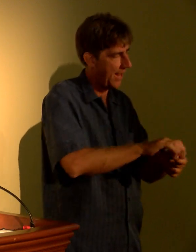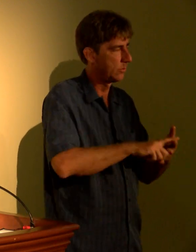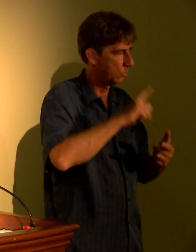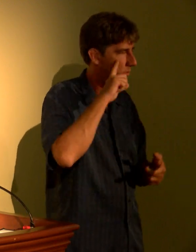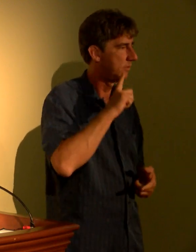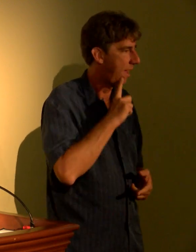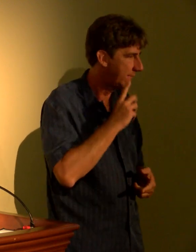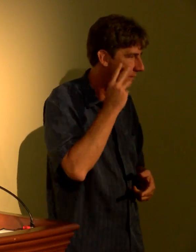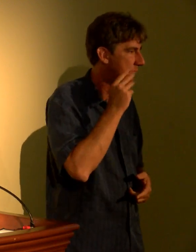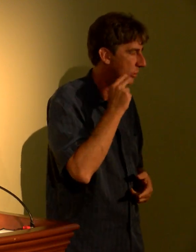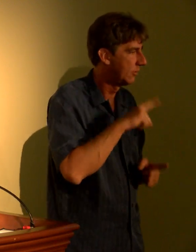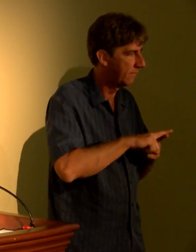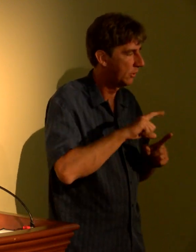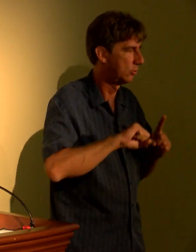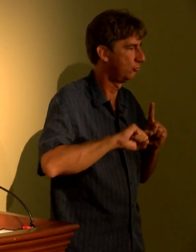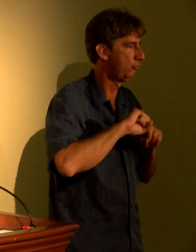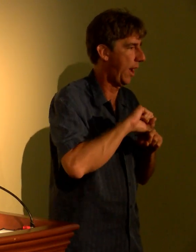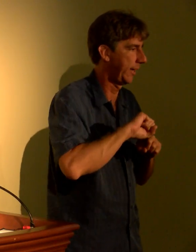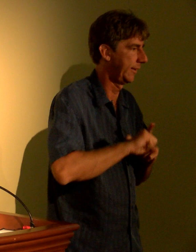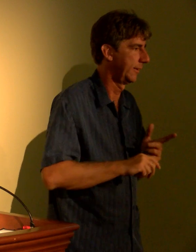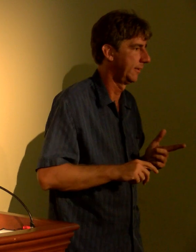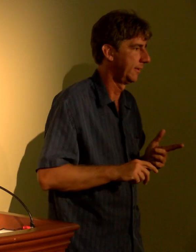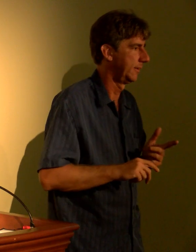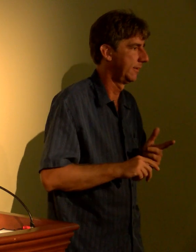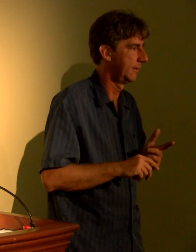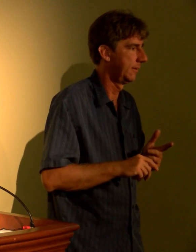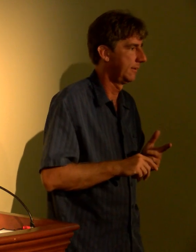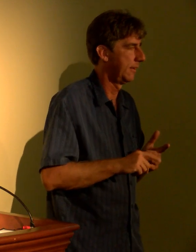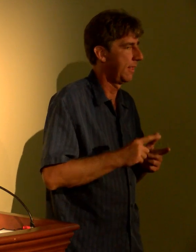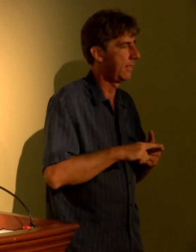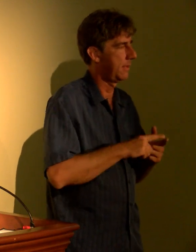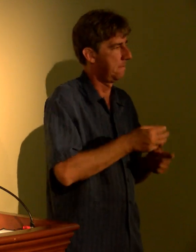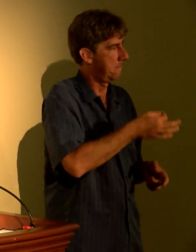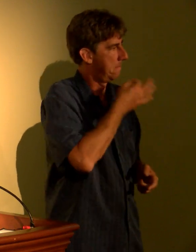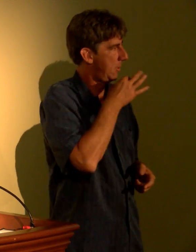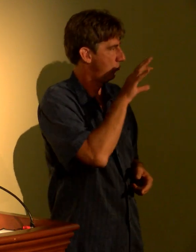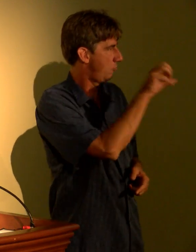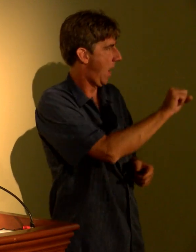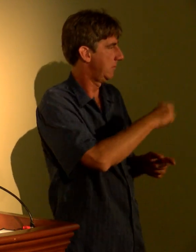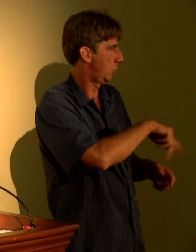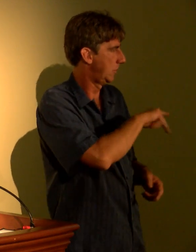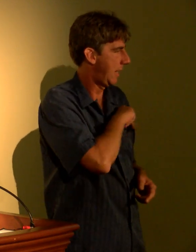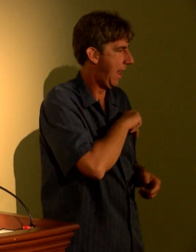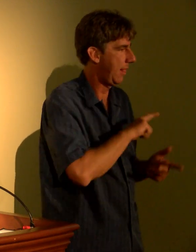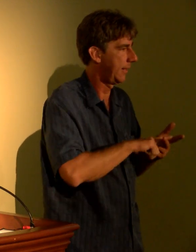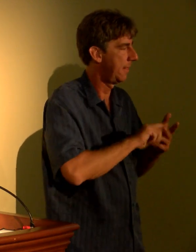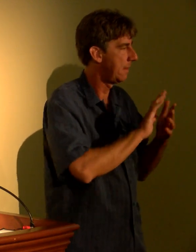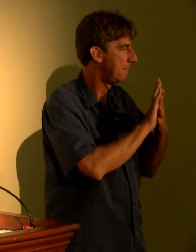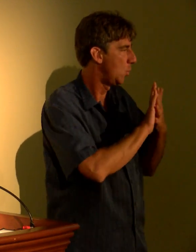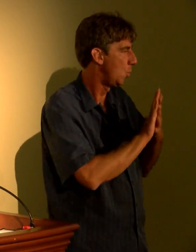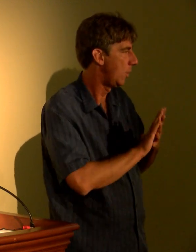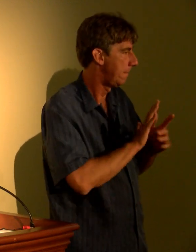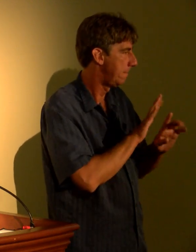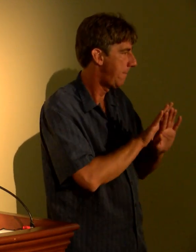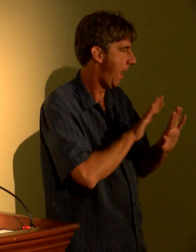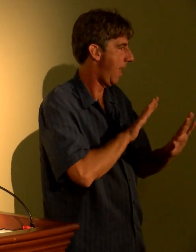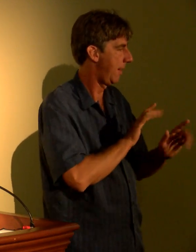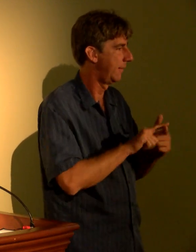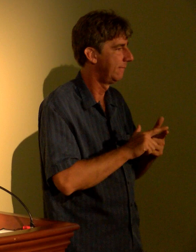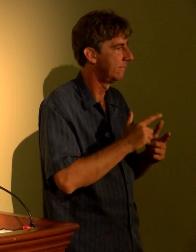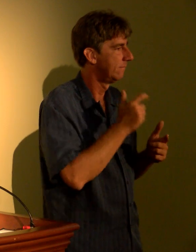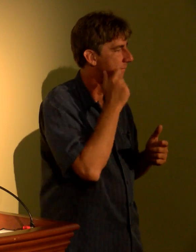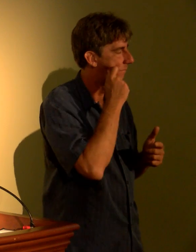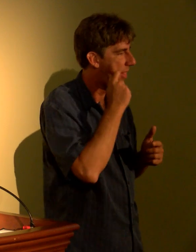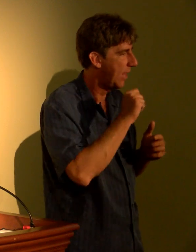just very striking in these. The penetrating grasp of personality, the muted palette that highlights flesh tones,